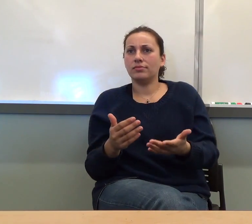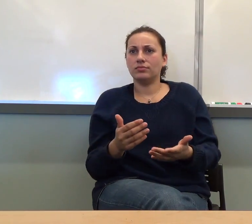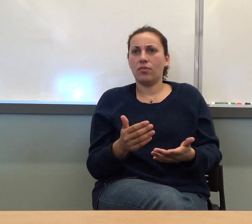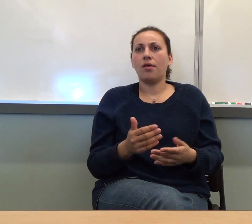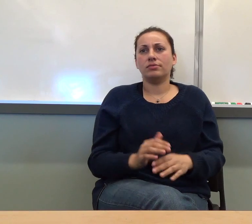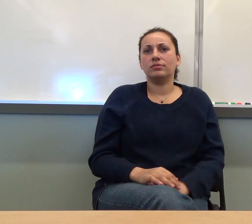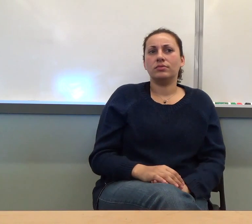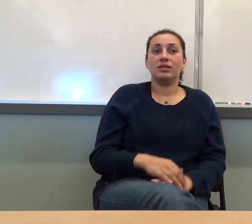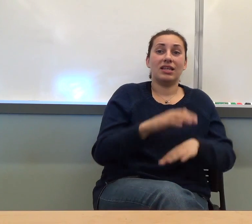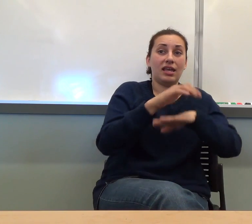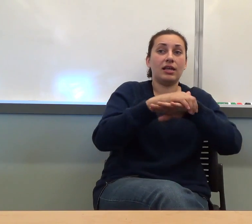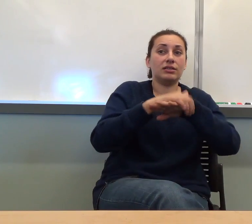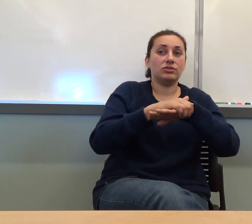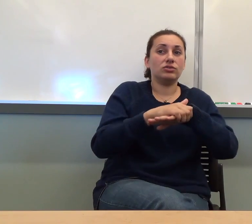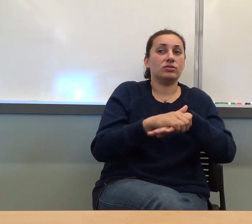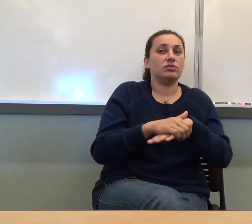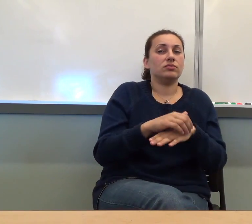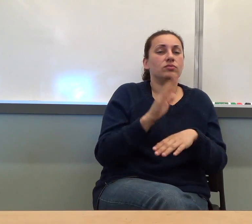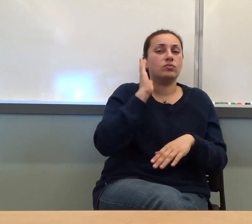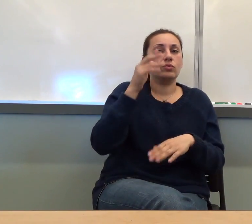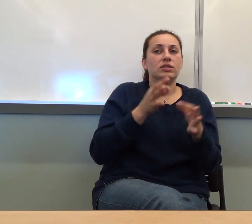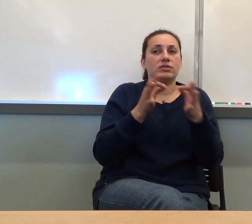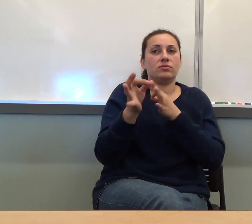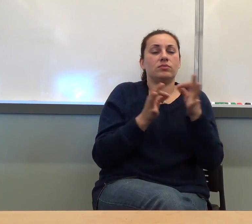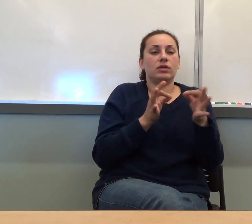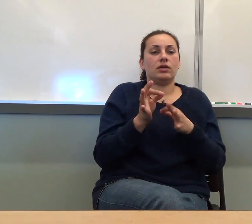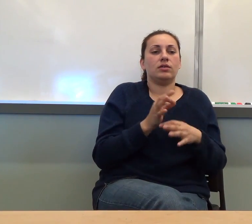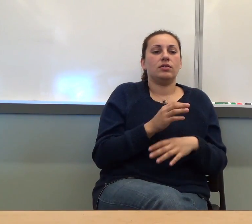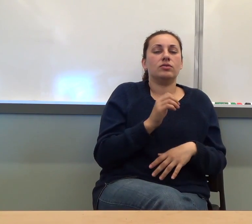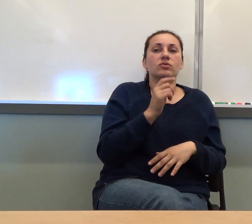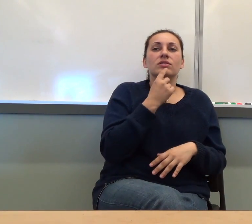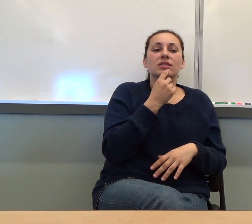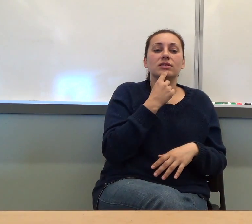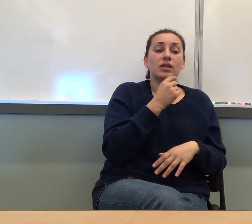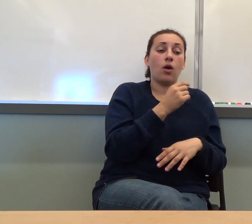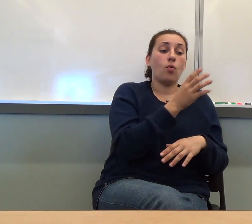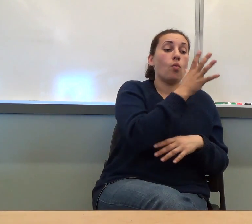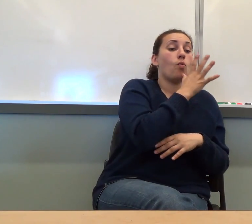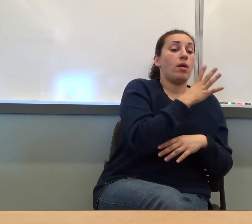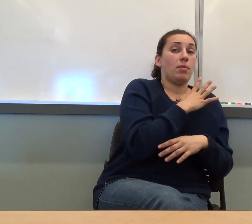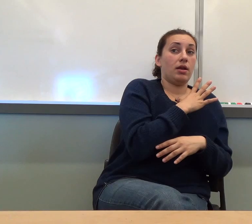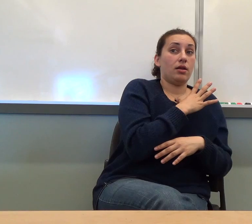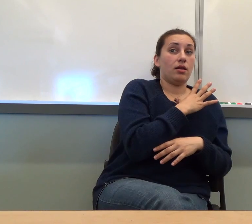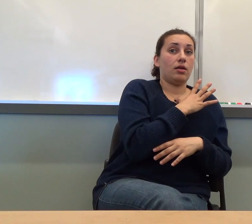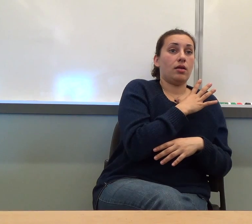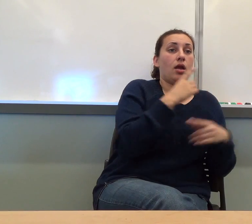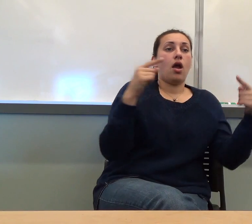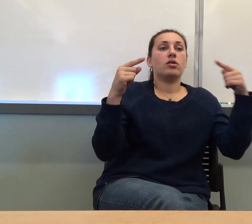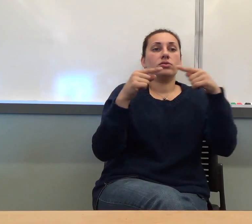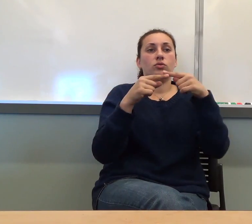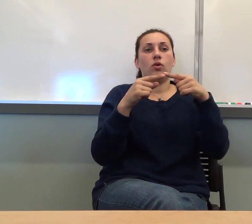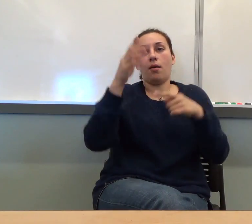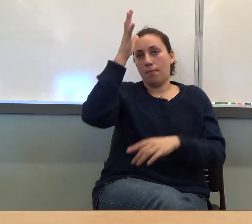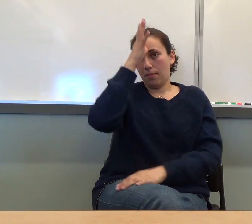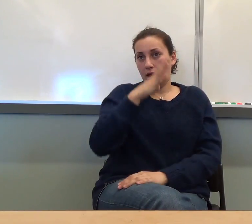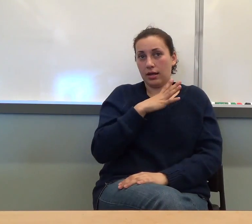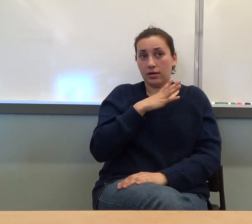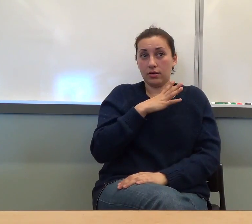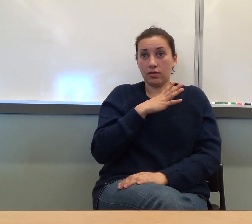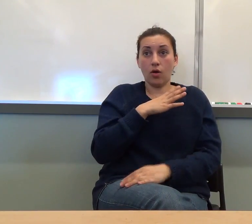clue here. It says, write the ratio of women to men. The very first thing they say is going to be on the top, and the second